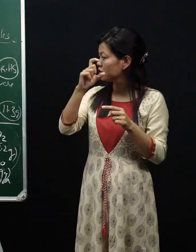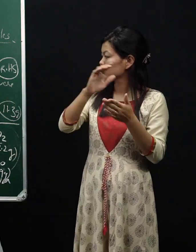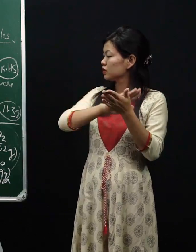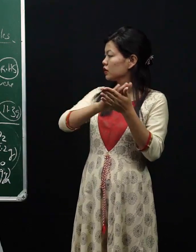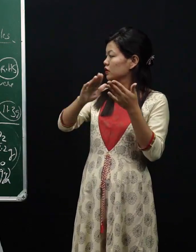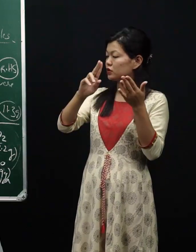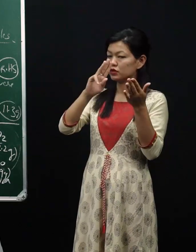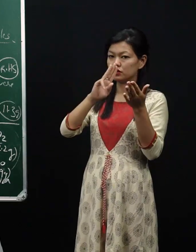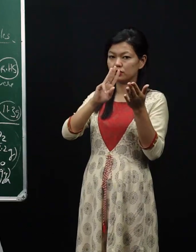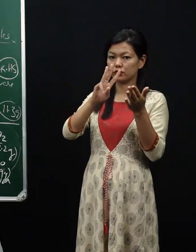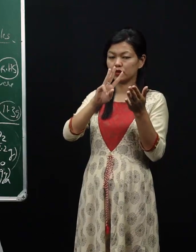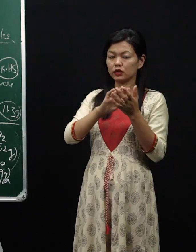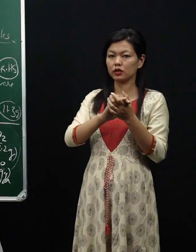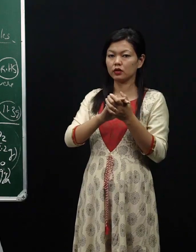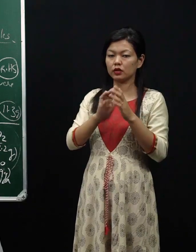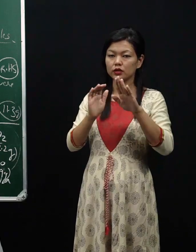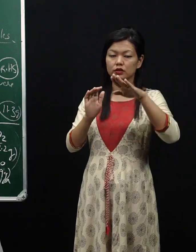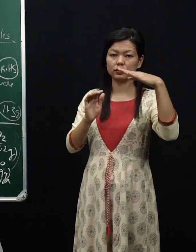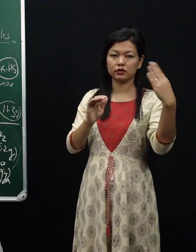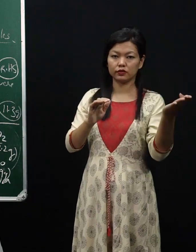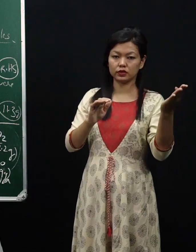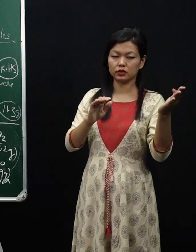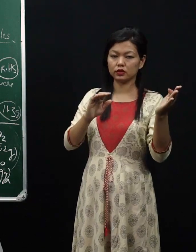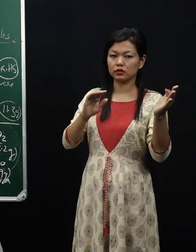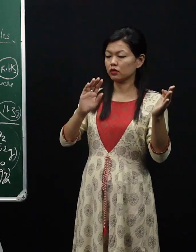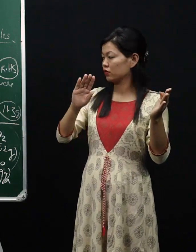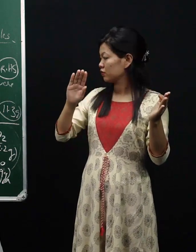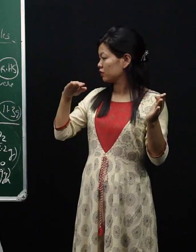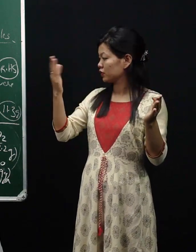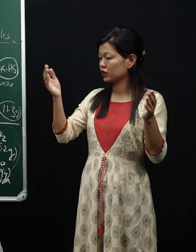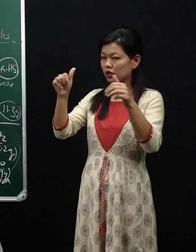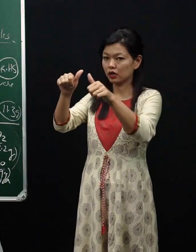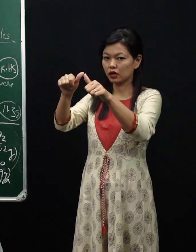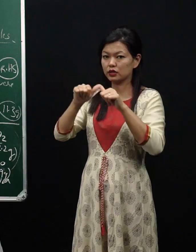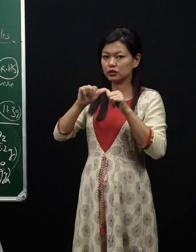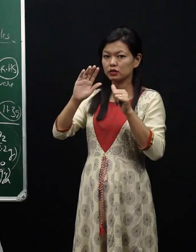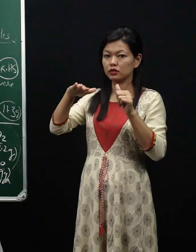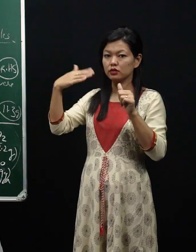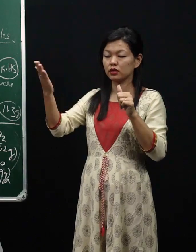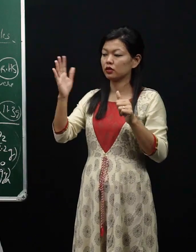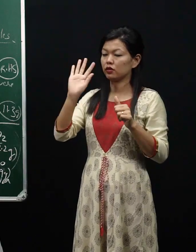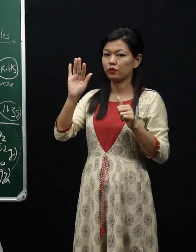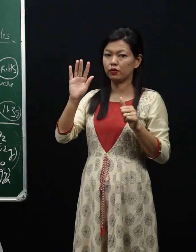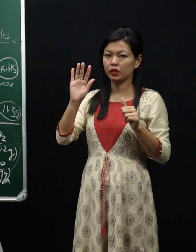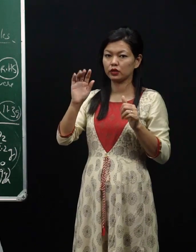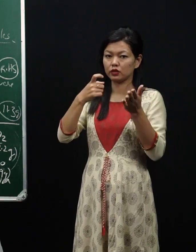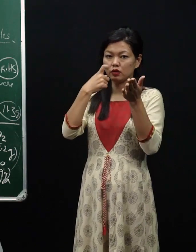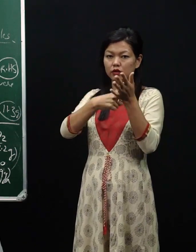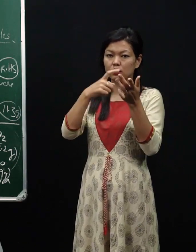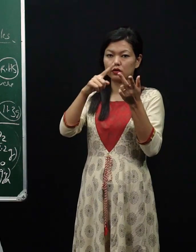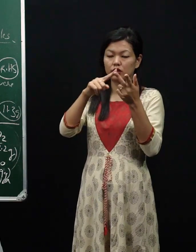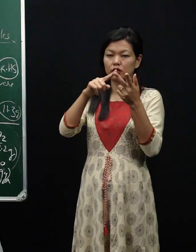And product means will always be the right-hand side. So now here, since the left-hand side, if we take